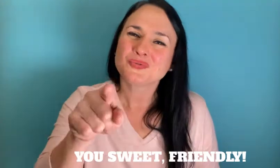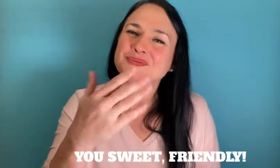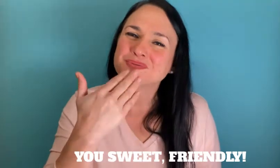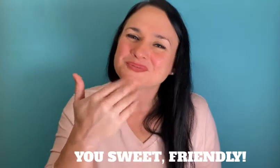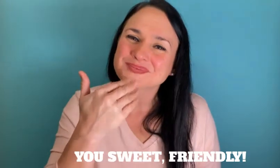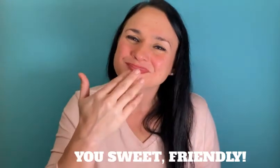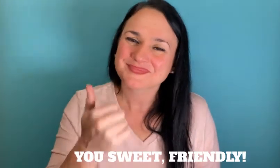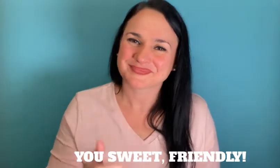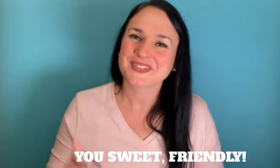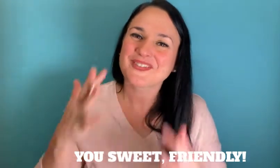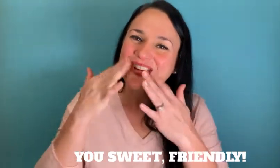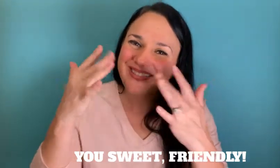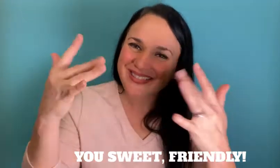You're so sweet and friendly.